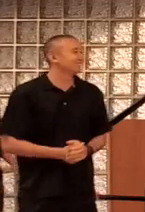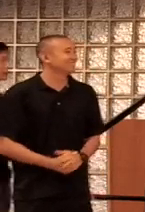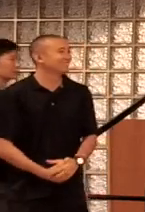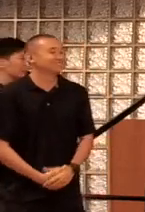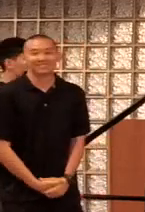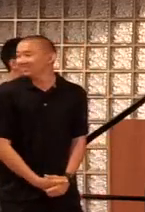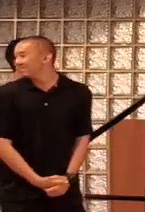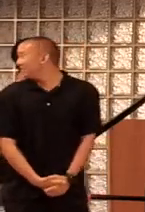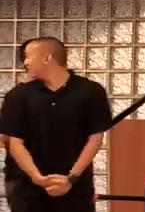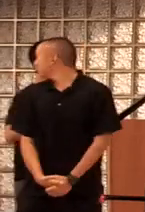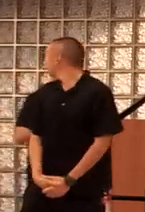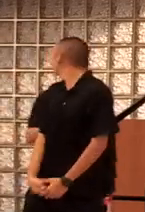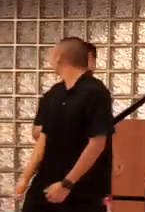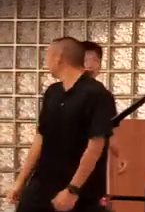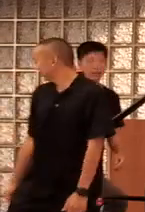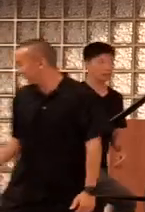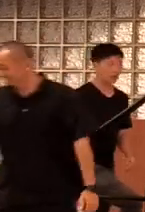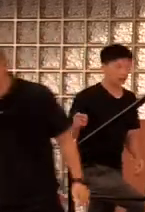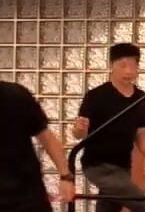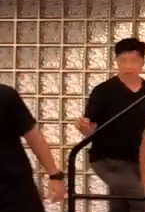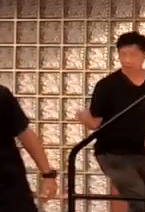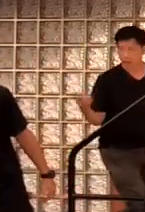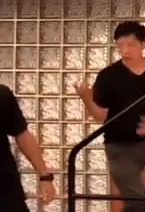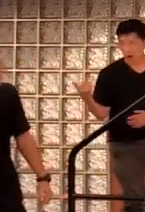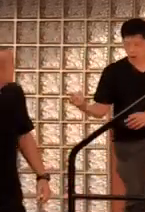I do make plenty noise.